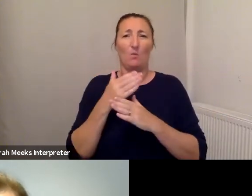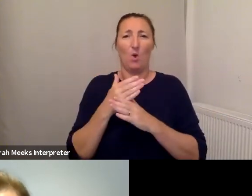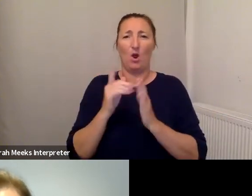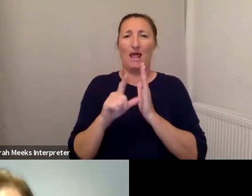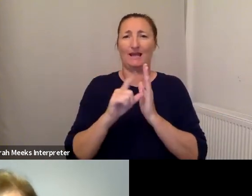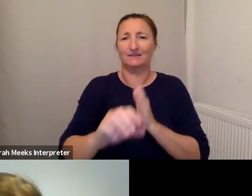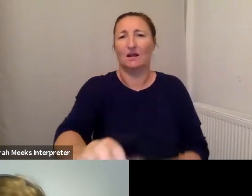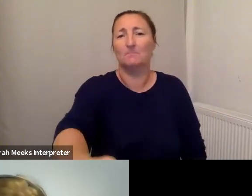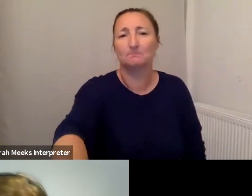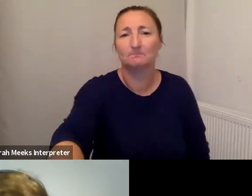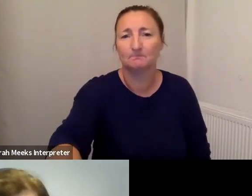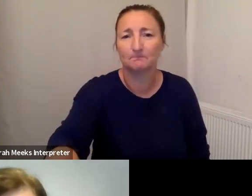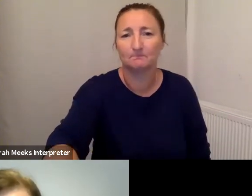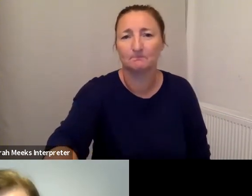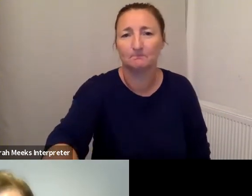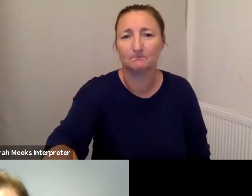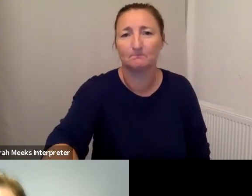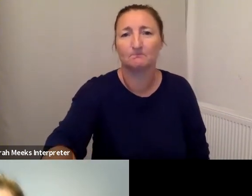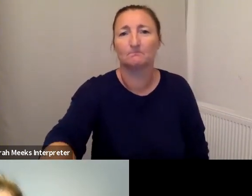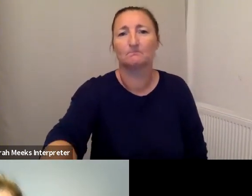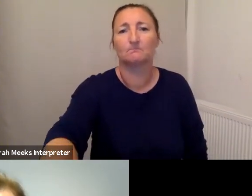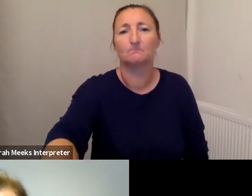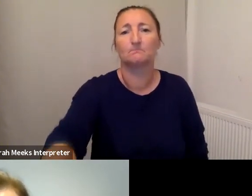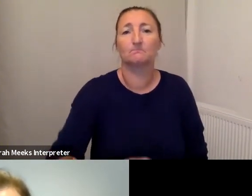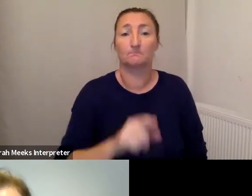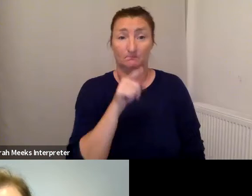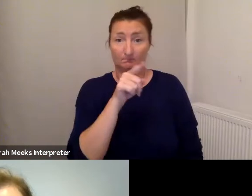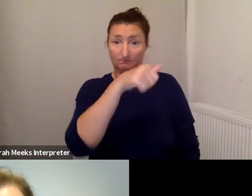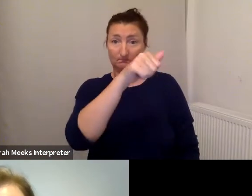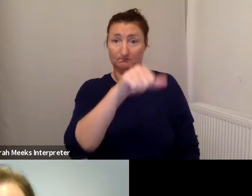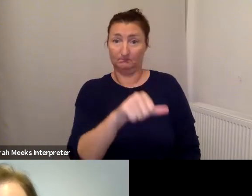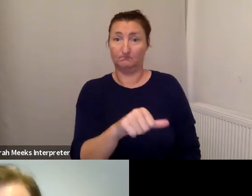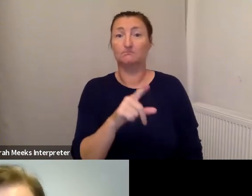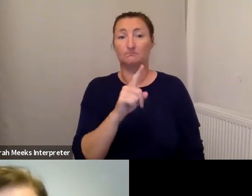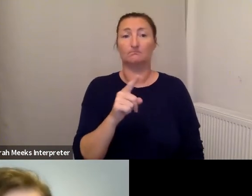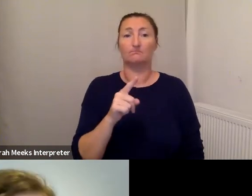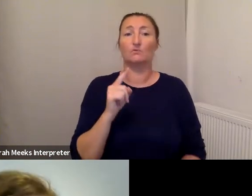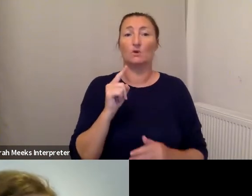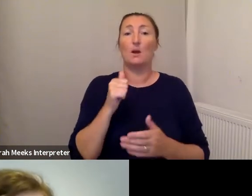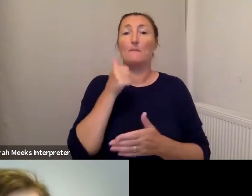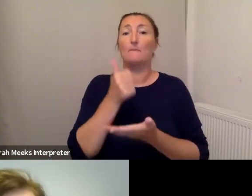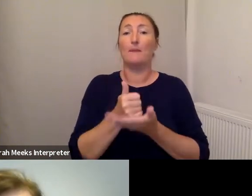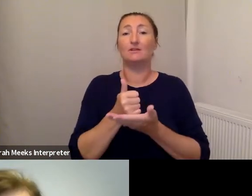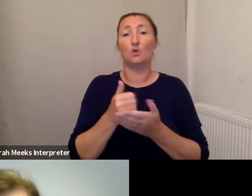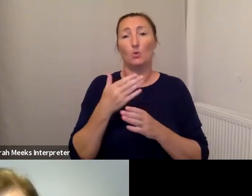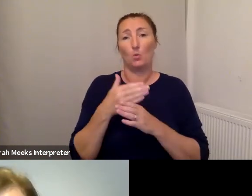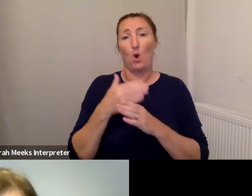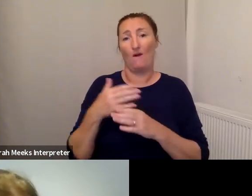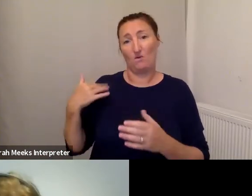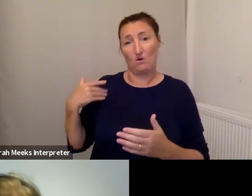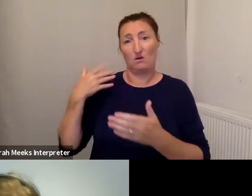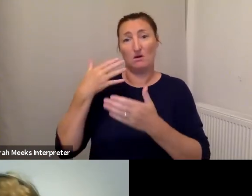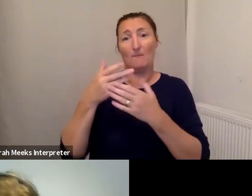So I'm basing this on work that we've been doing over the last number of years, really, both with the